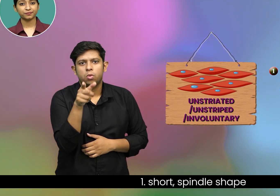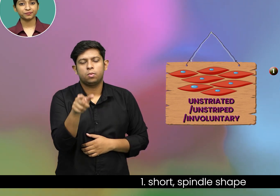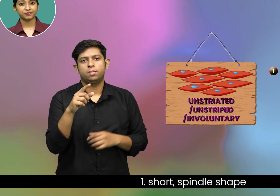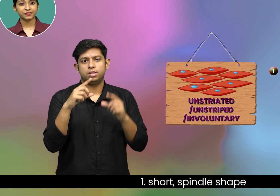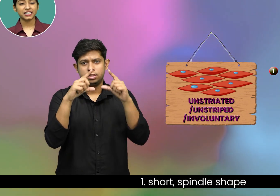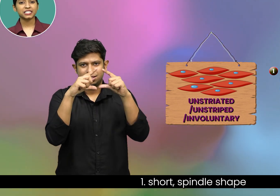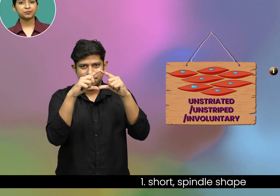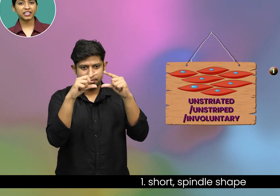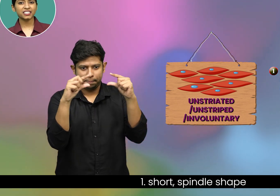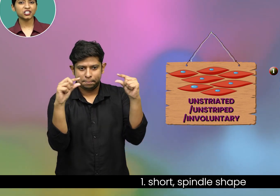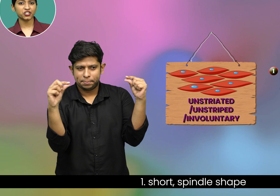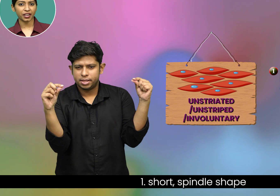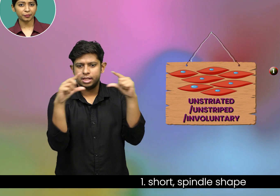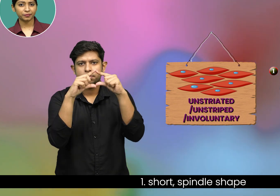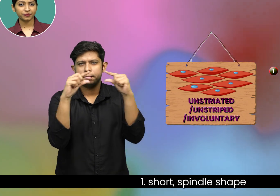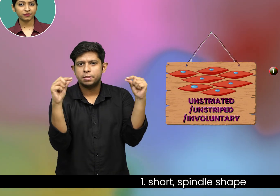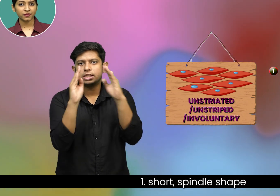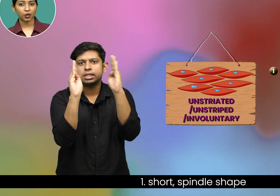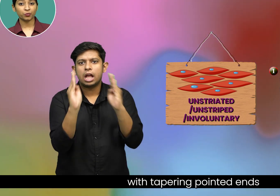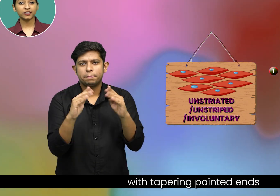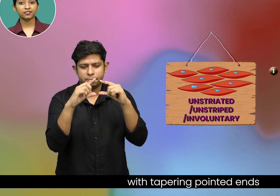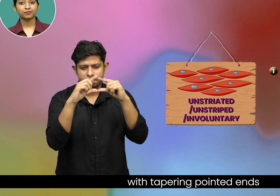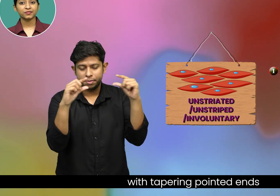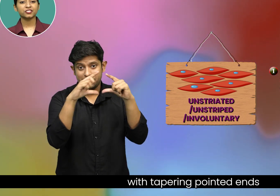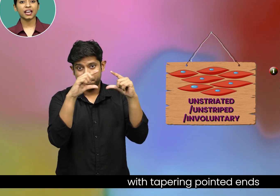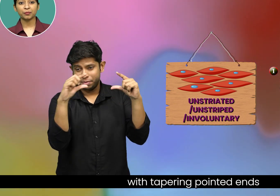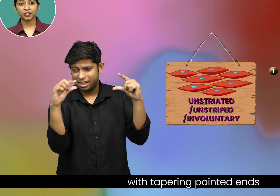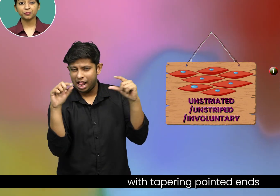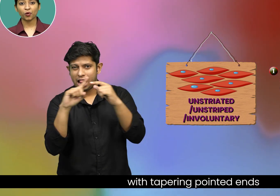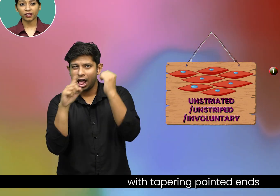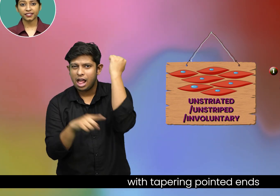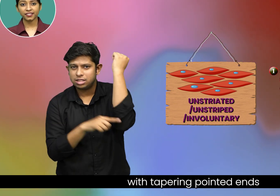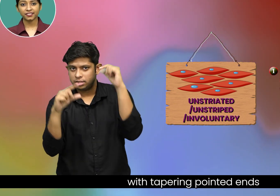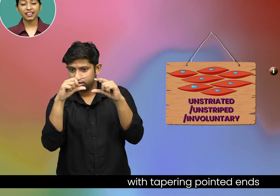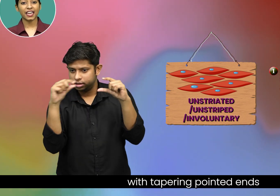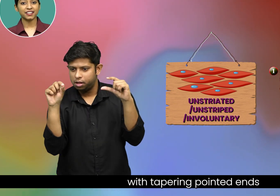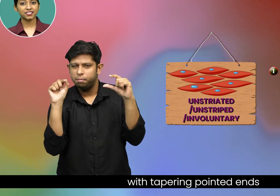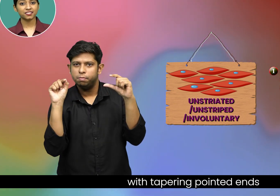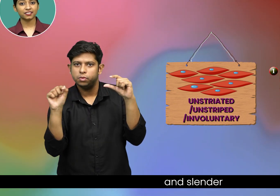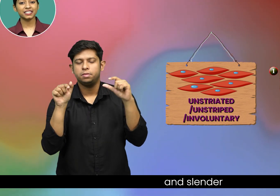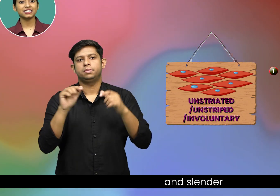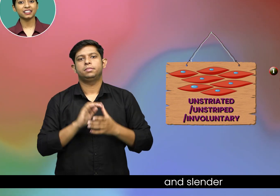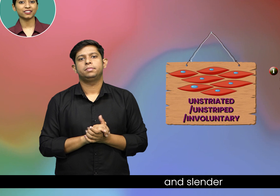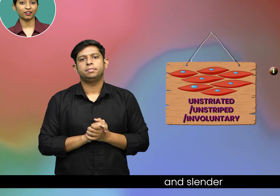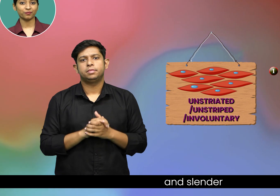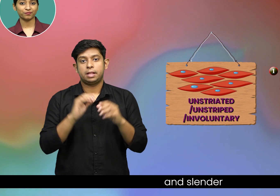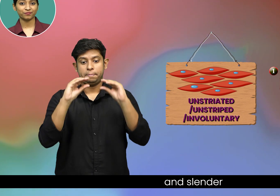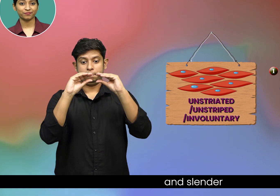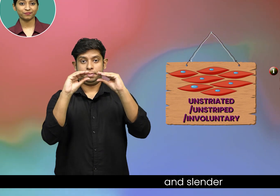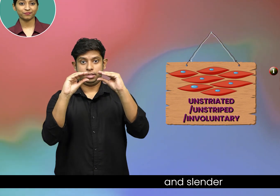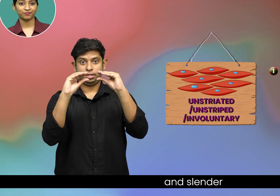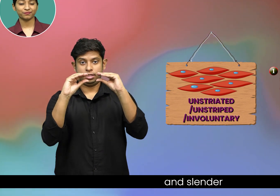Short, spindle shape with tapering pointed ends and slender.